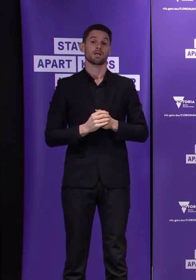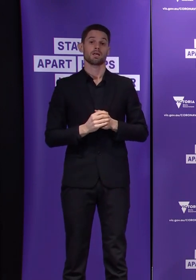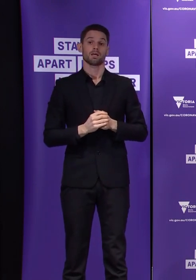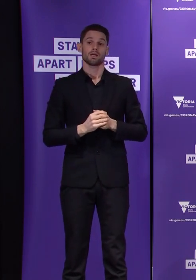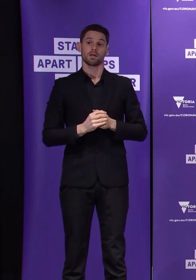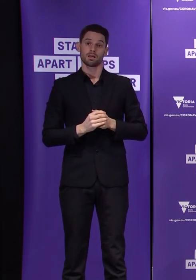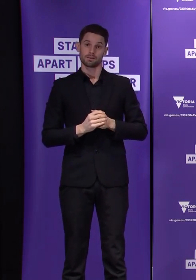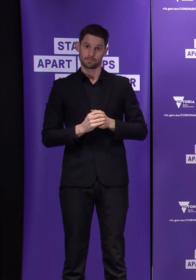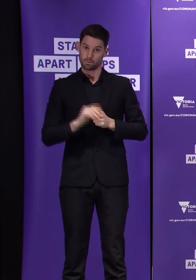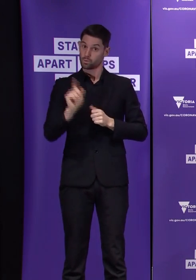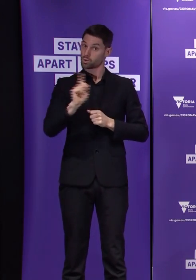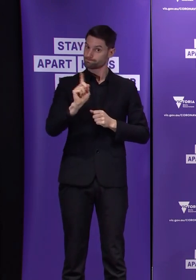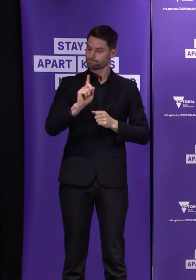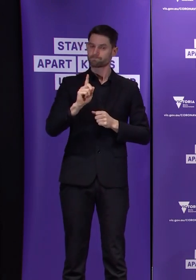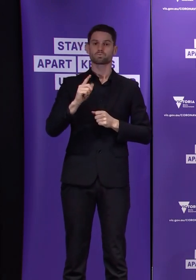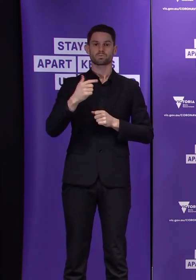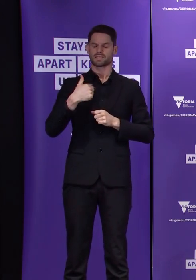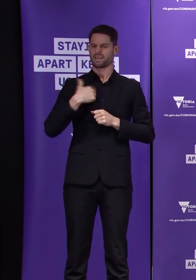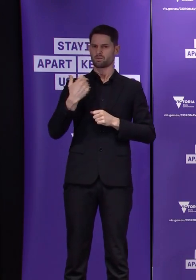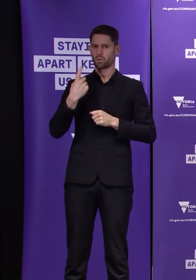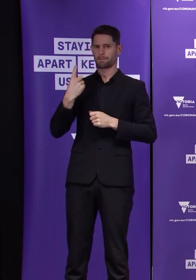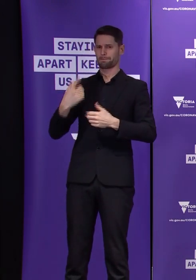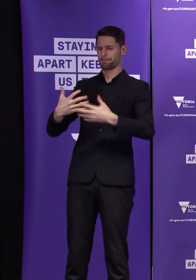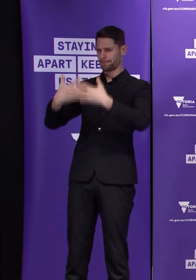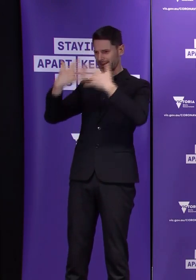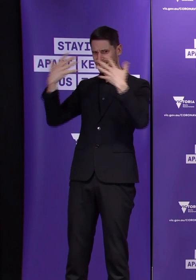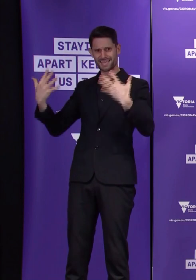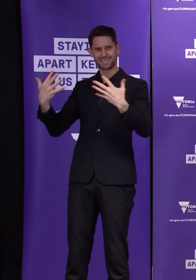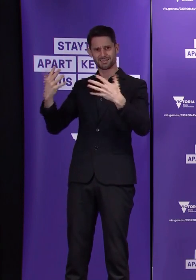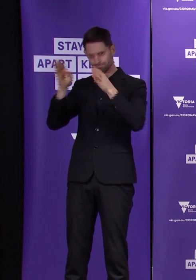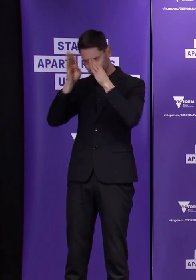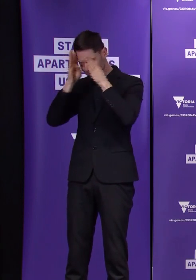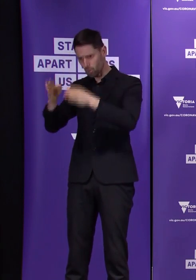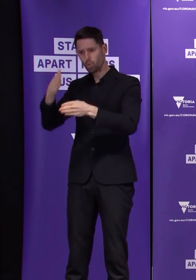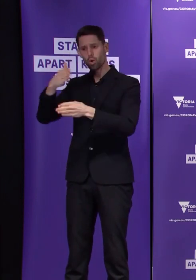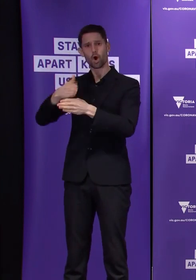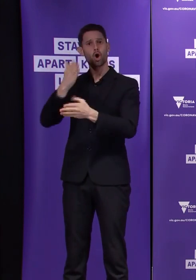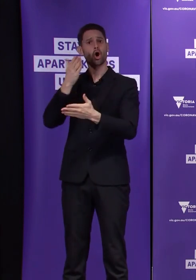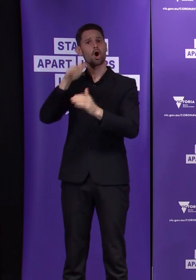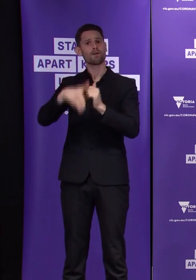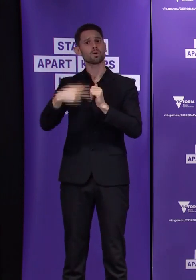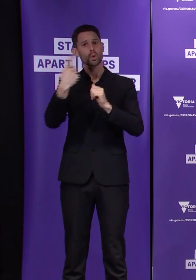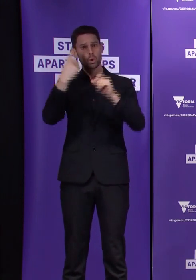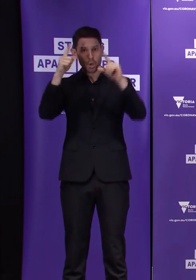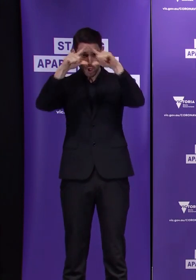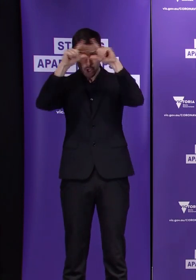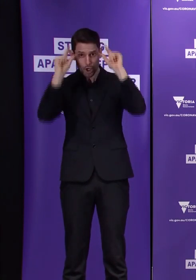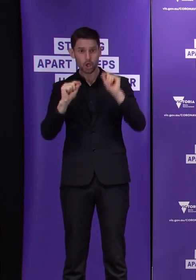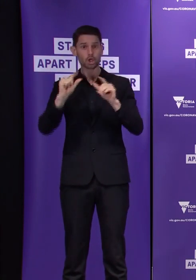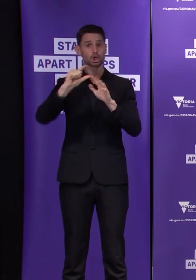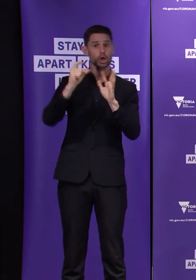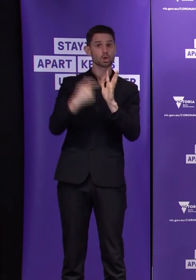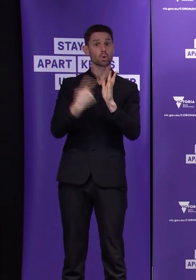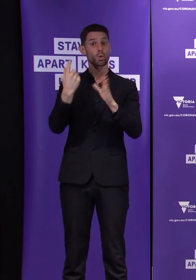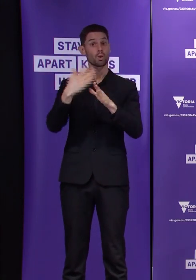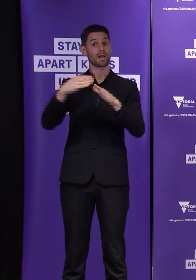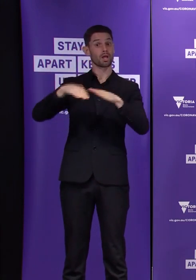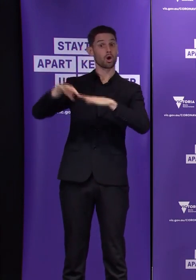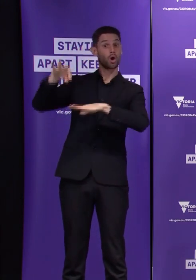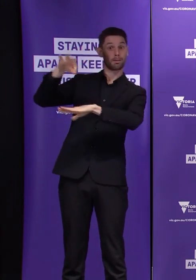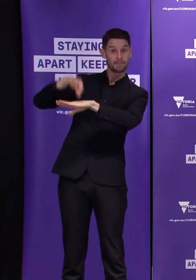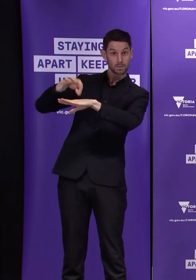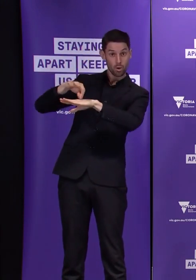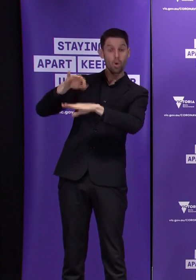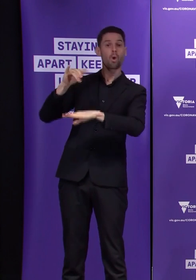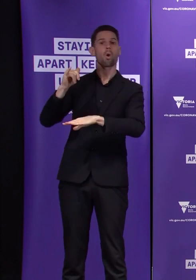In the first instance, we've got a big piece of work around hospital-based infections, health worker infections. some of which will be hospital-based, some of which